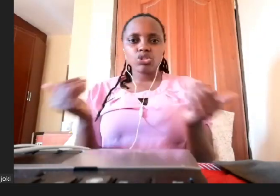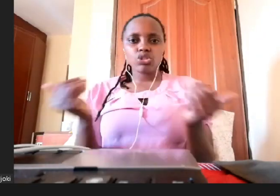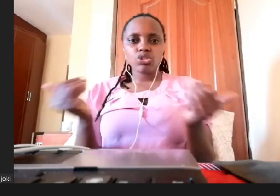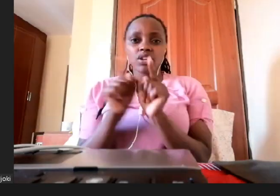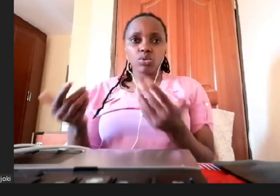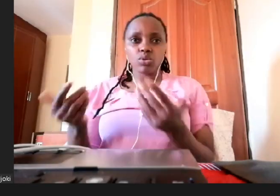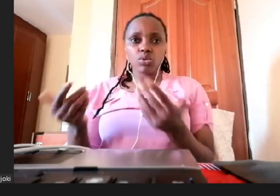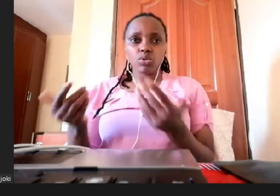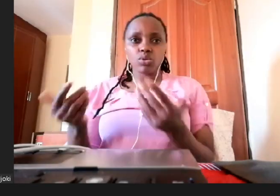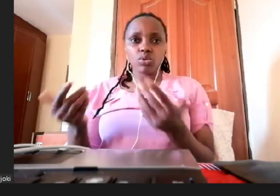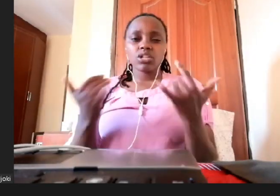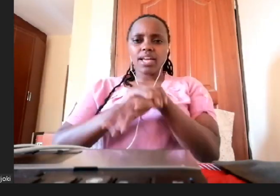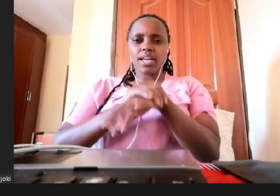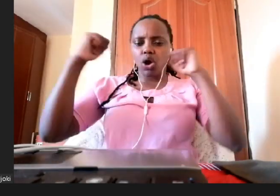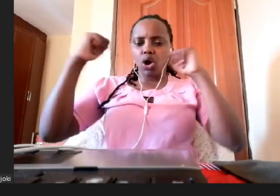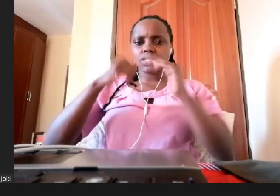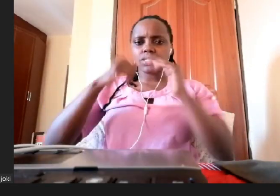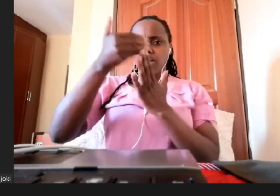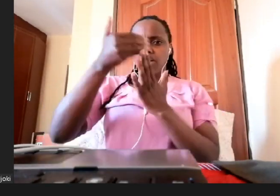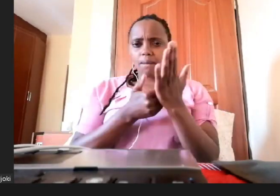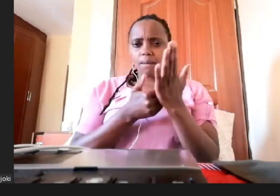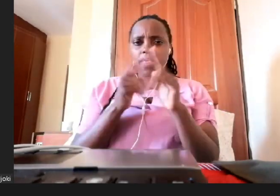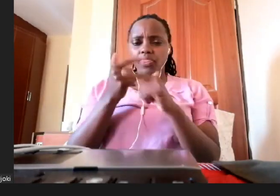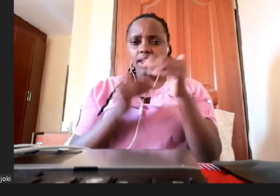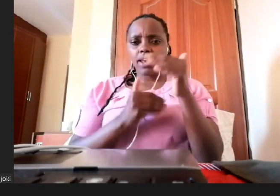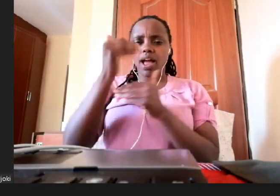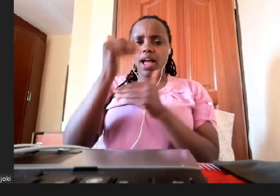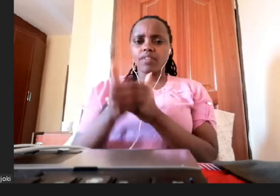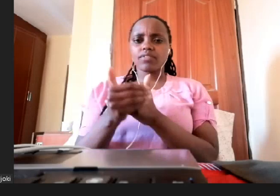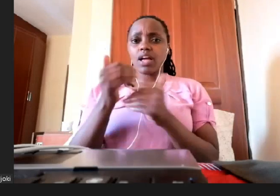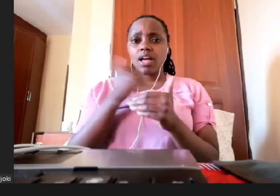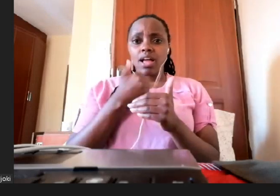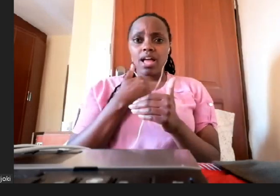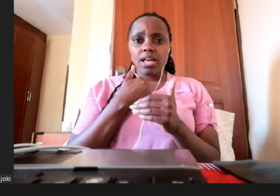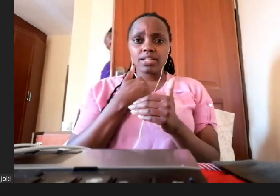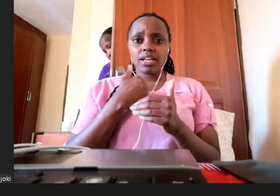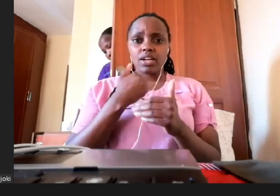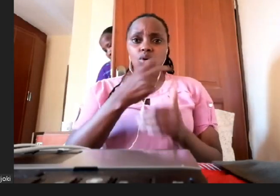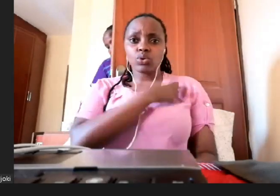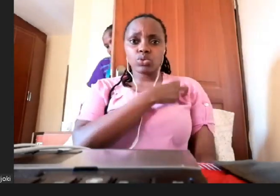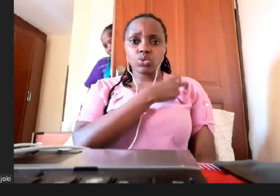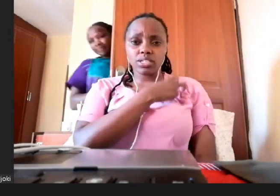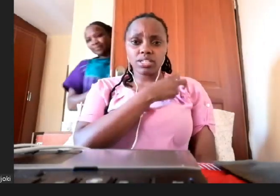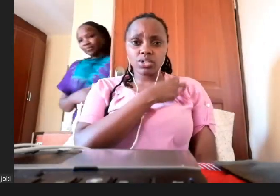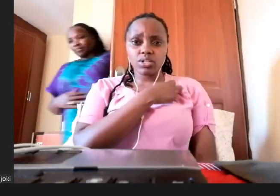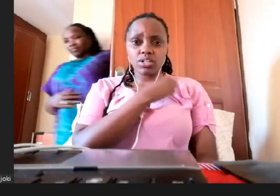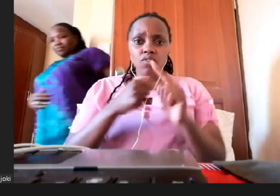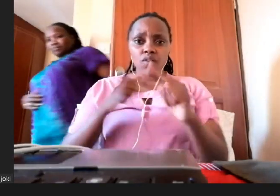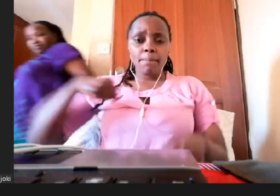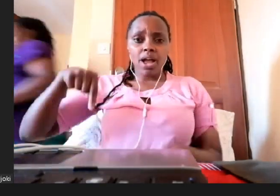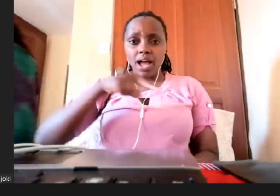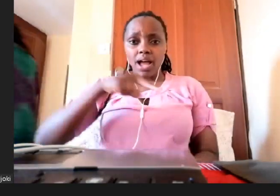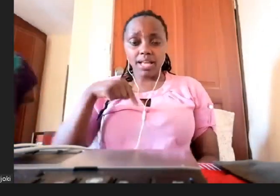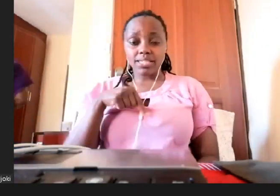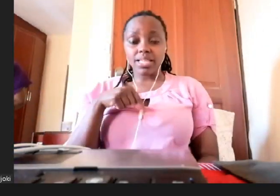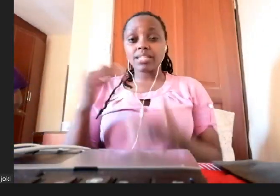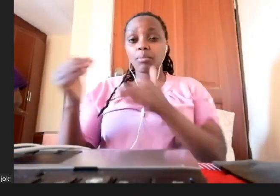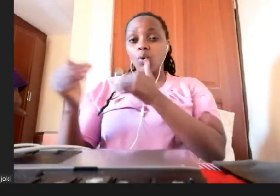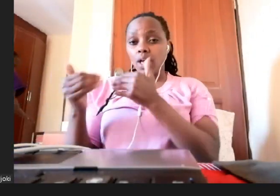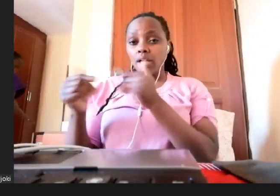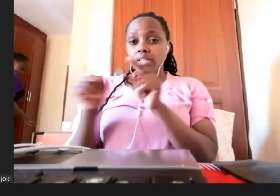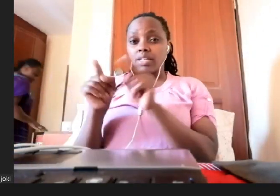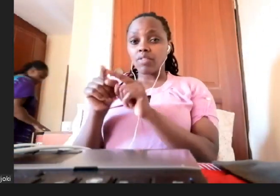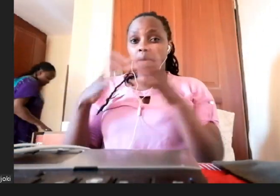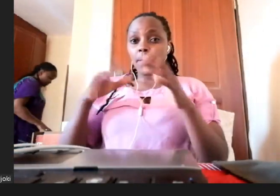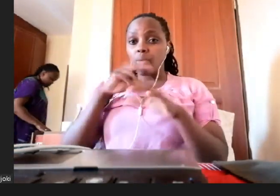the consent forms. And then we had the consultations. So from us, we were mere